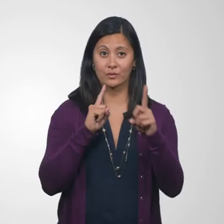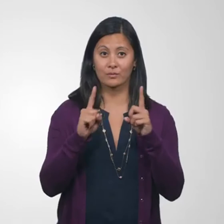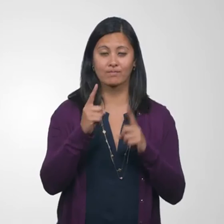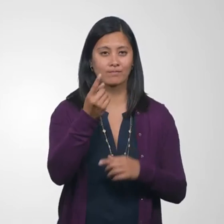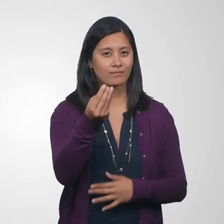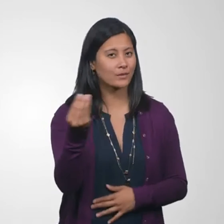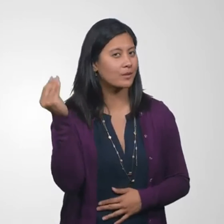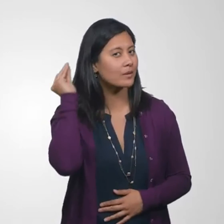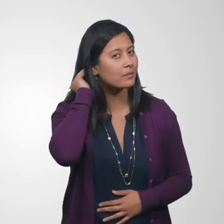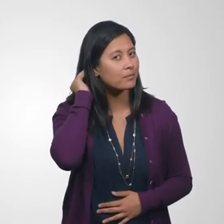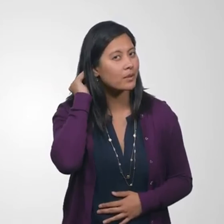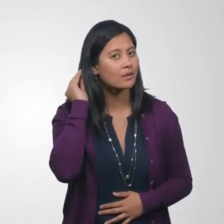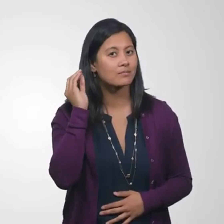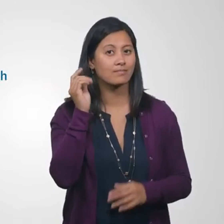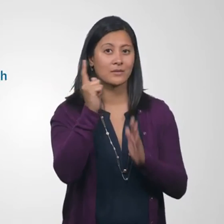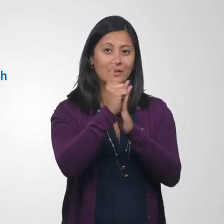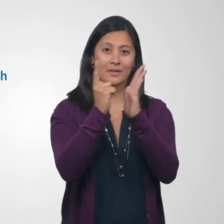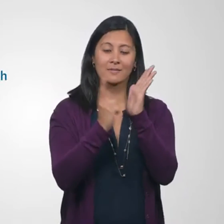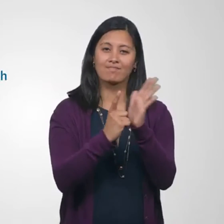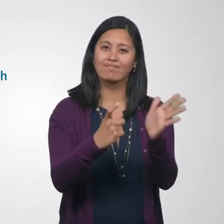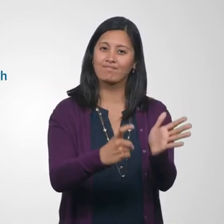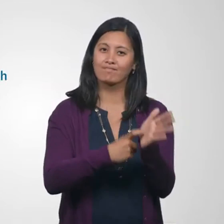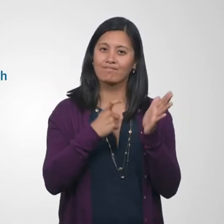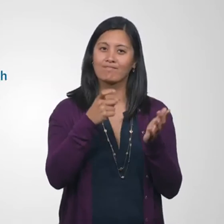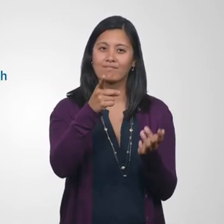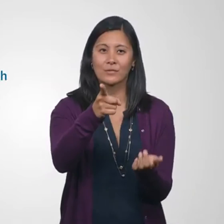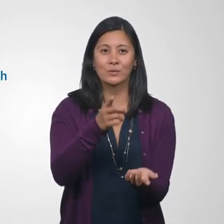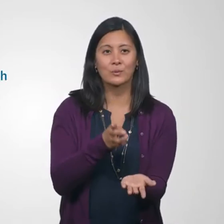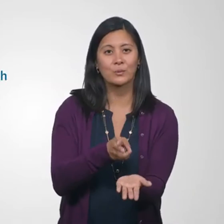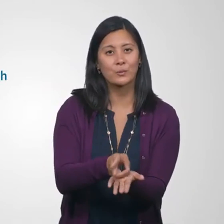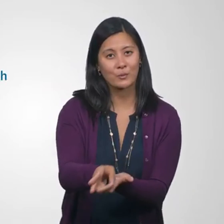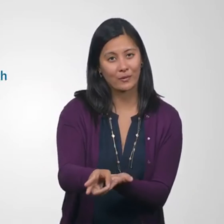During the interview, please note that you are placed under oath.